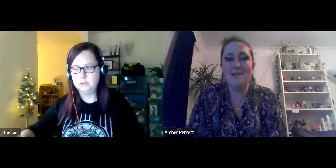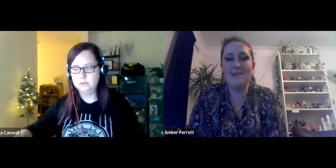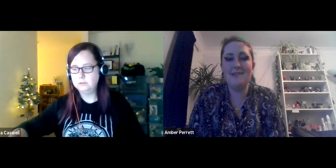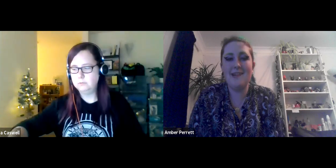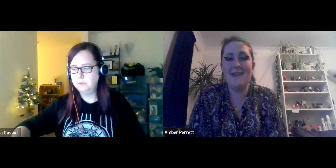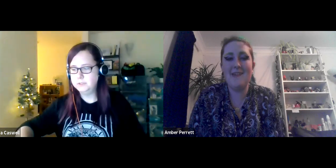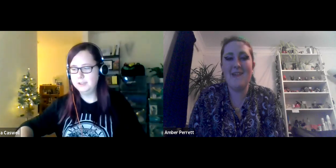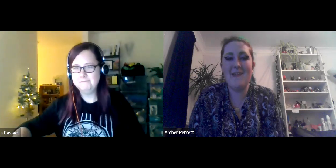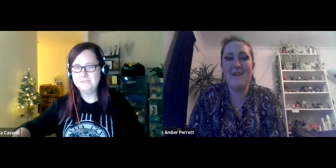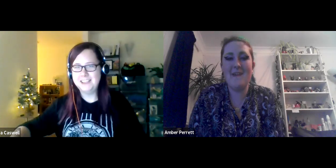is, what was that?